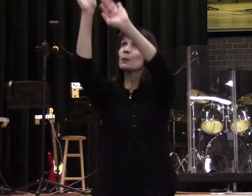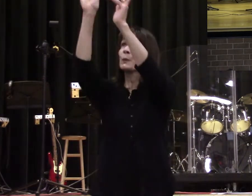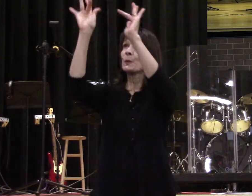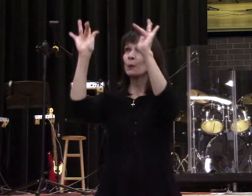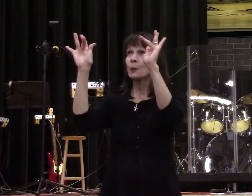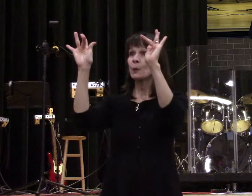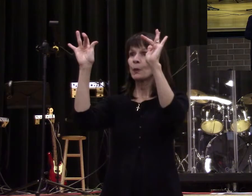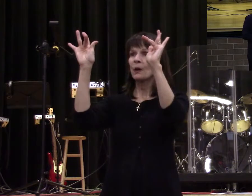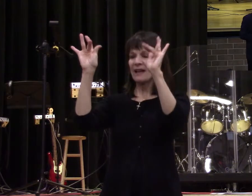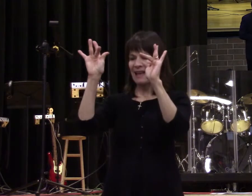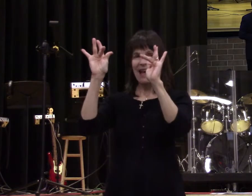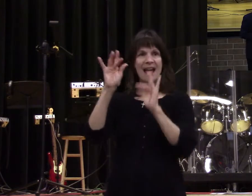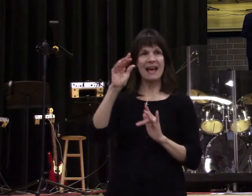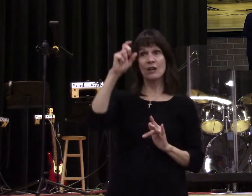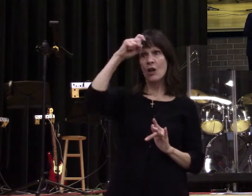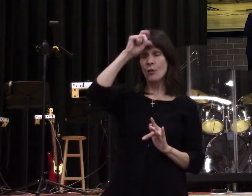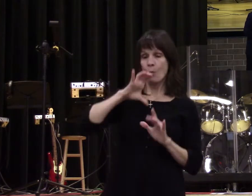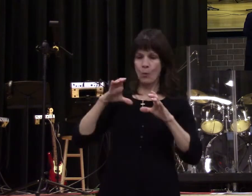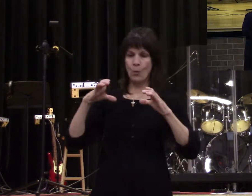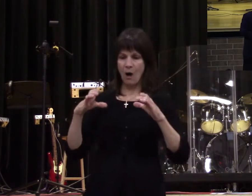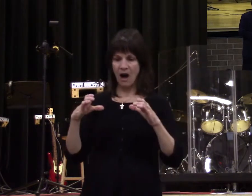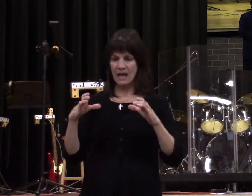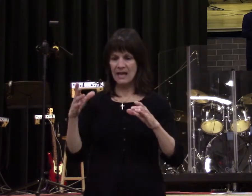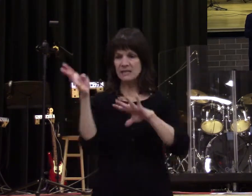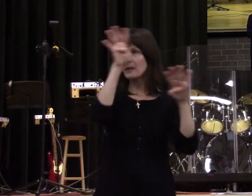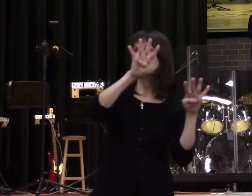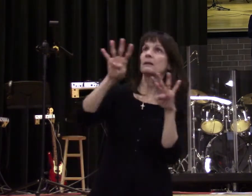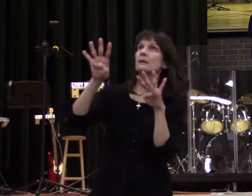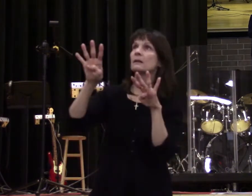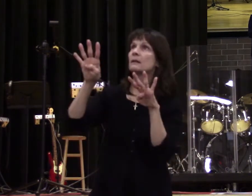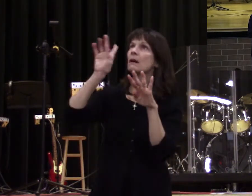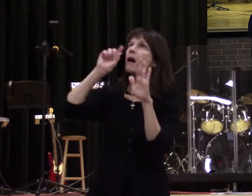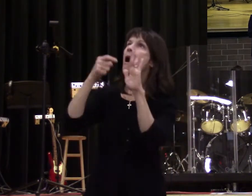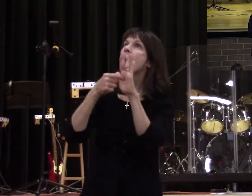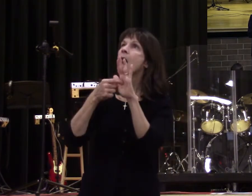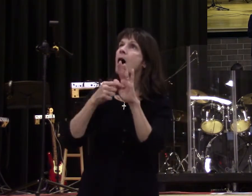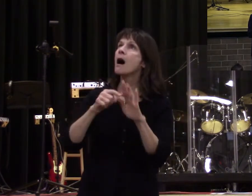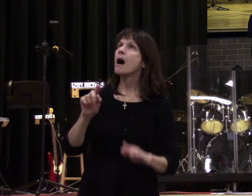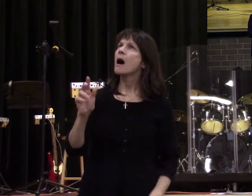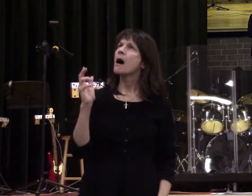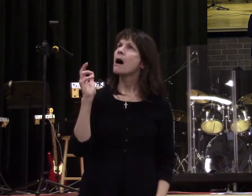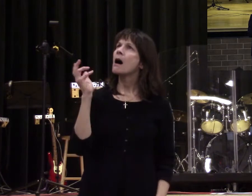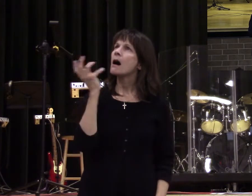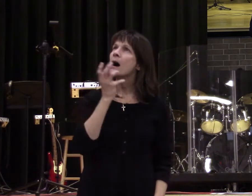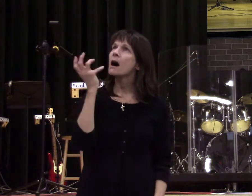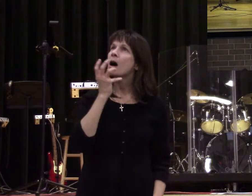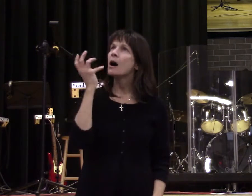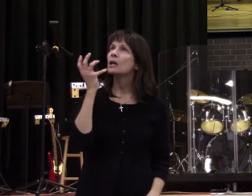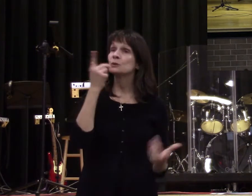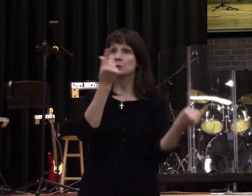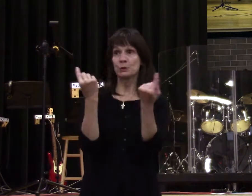ancient books, and they started to study. And I believe it took them about a year to a year and a half to figure out what to